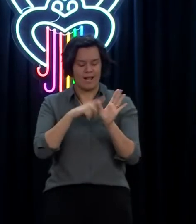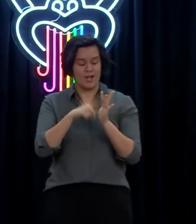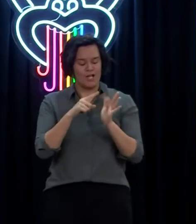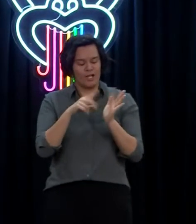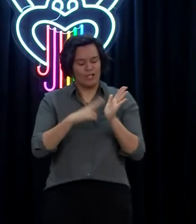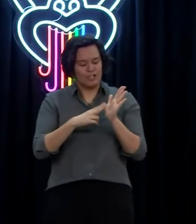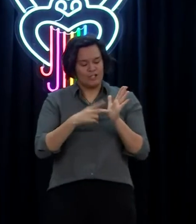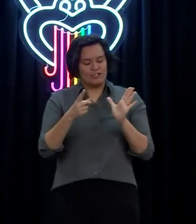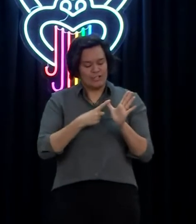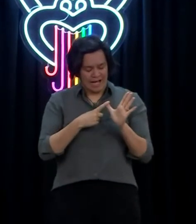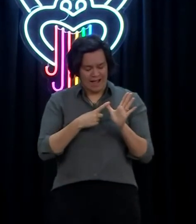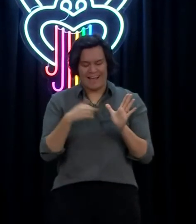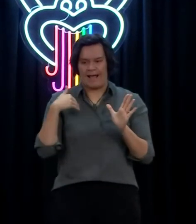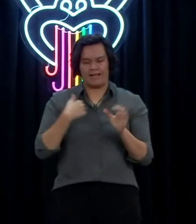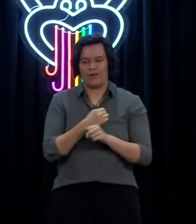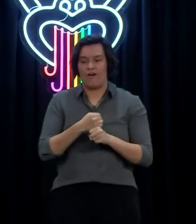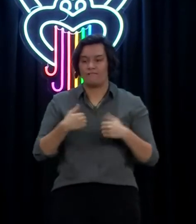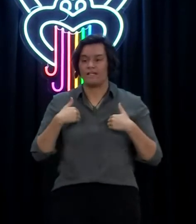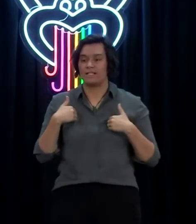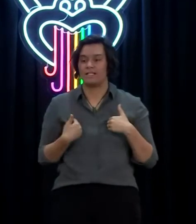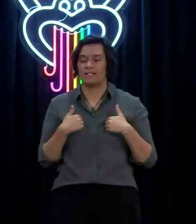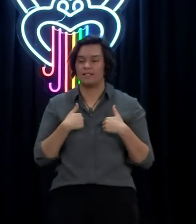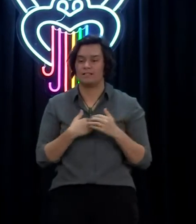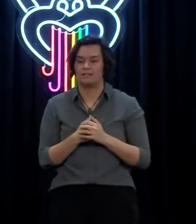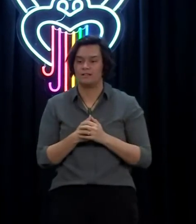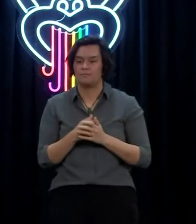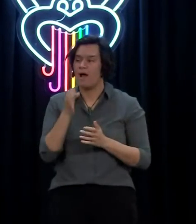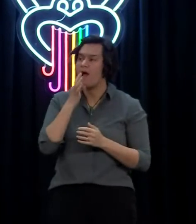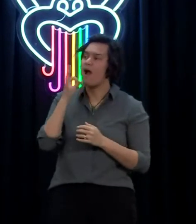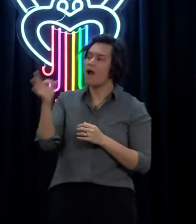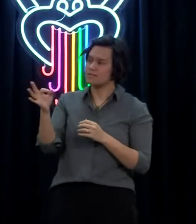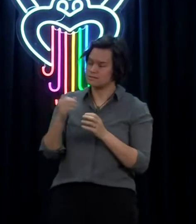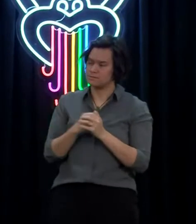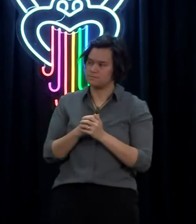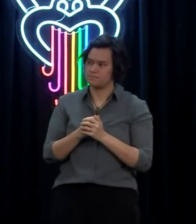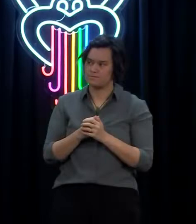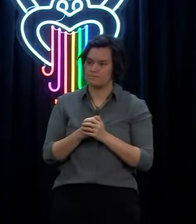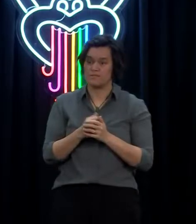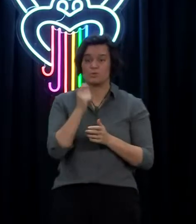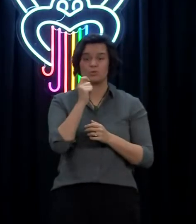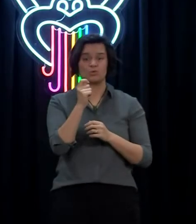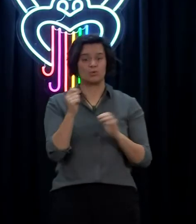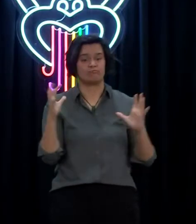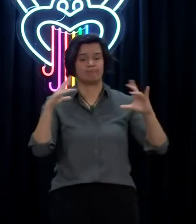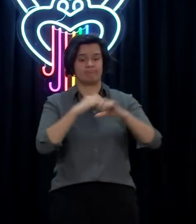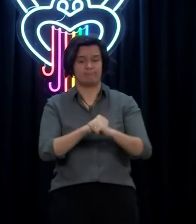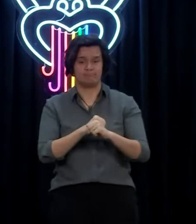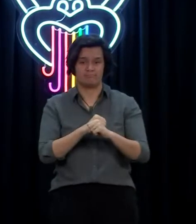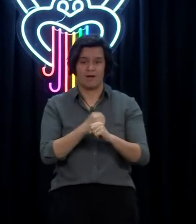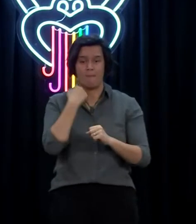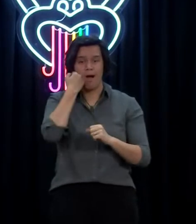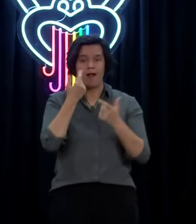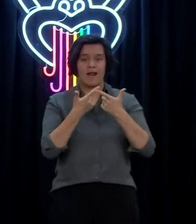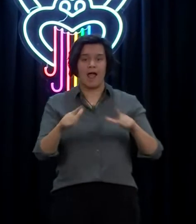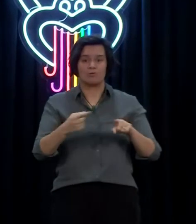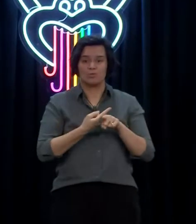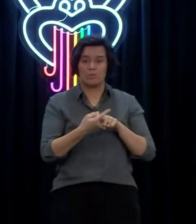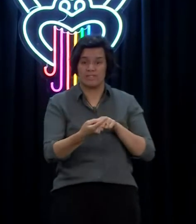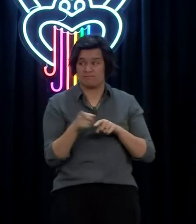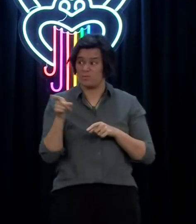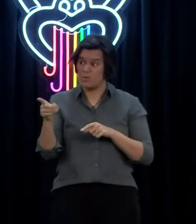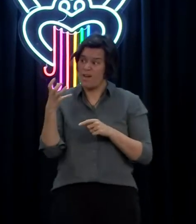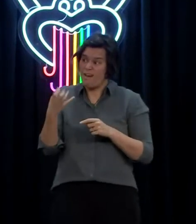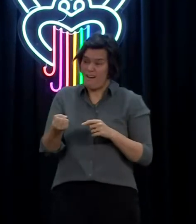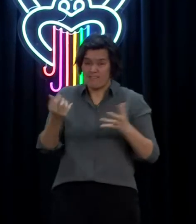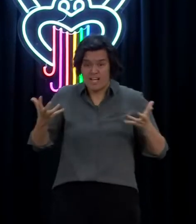cup of coffee. Just a question, Deputy Prime Minister. Obviously, we're nearing the end of Te Wiki o Te Reo Māori, so I wonder what your words of encouragement,